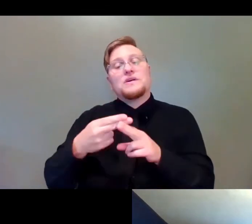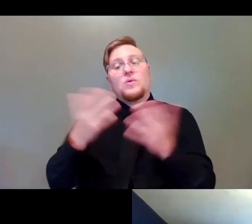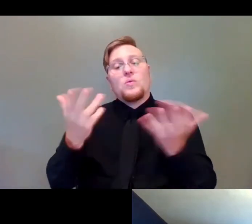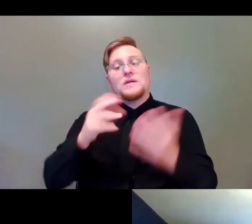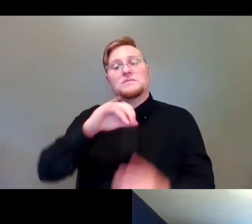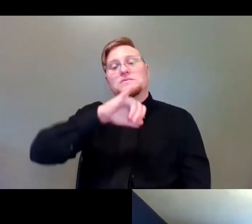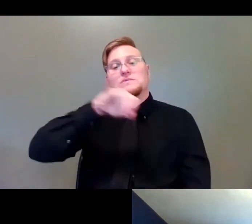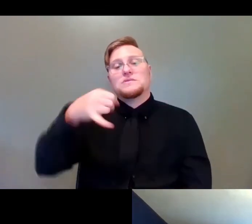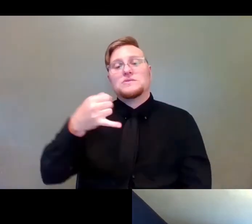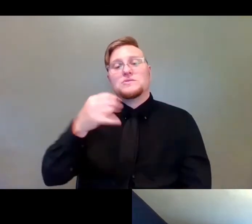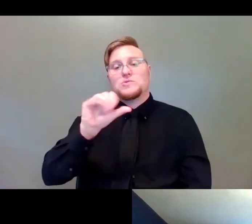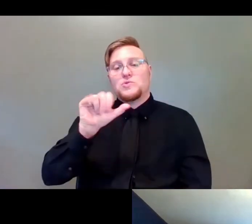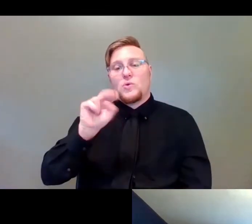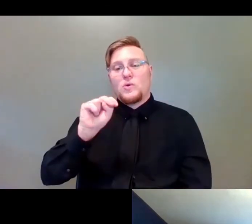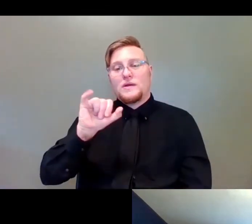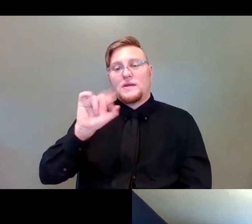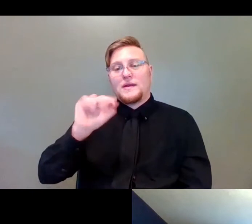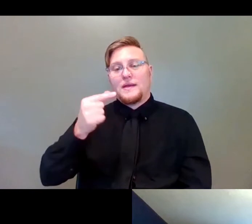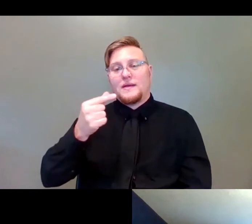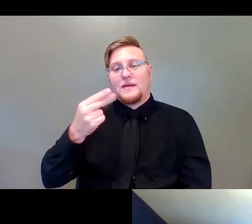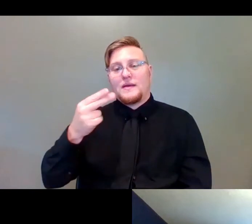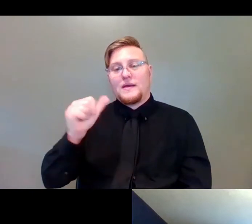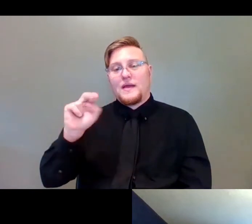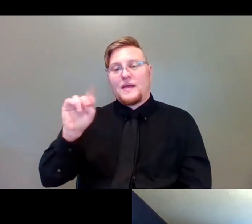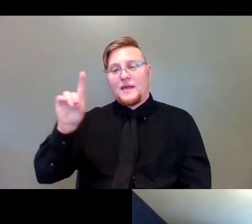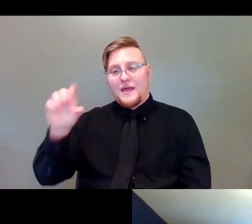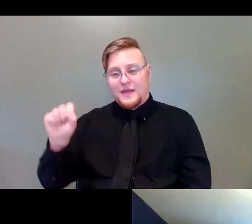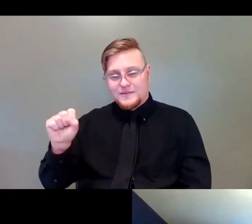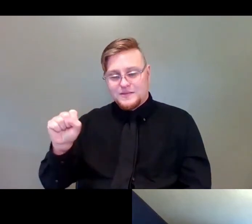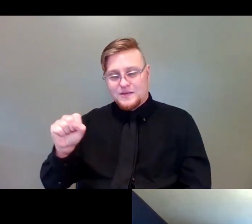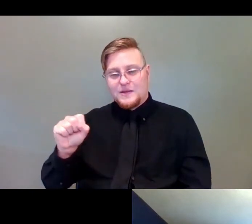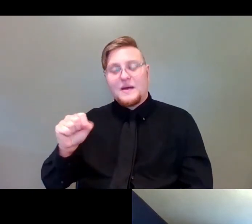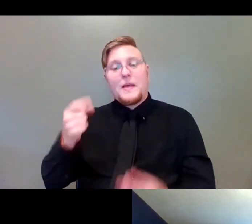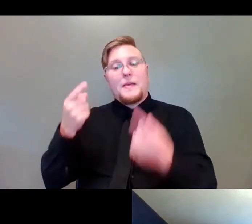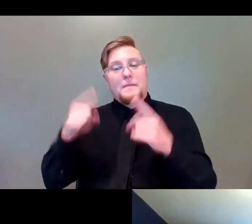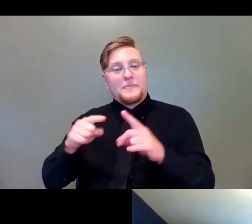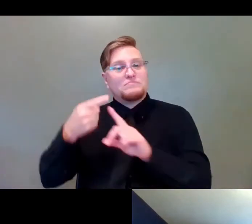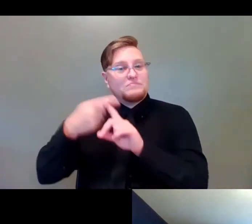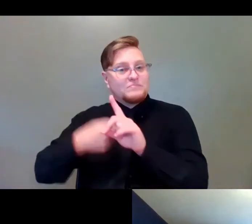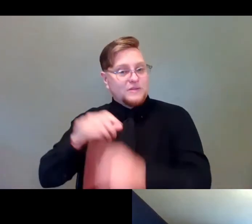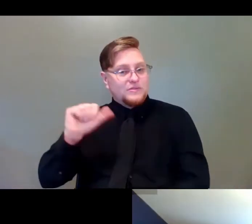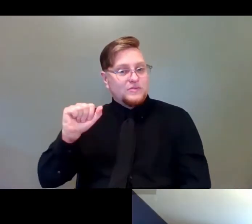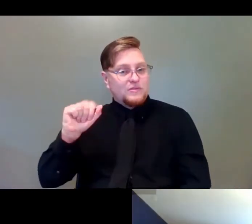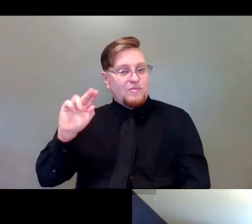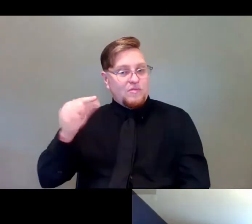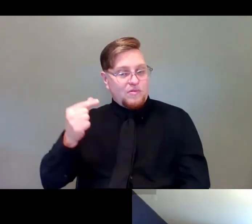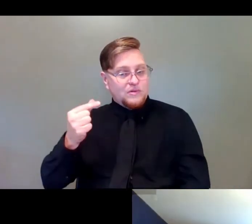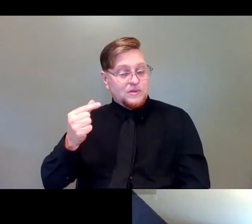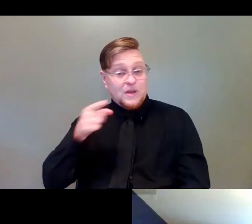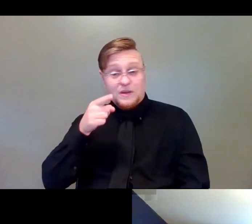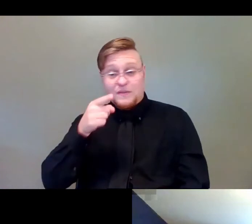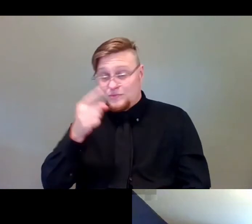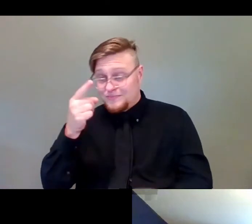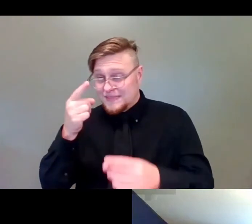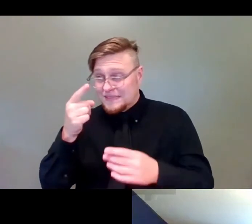to be several days through the month of August. And it's good if you have any interest in even thinking about